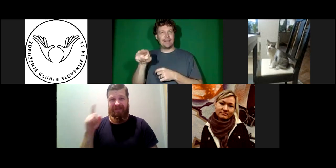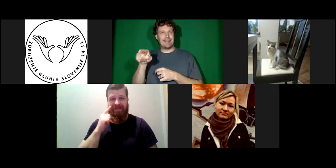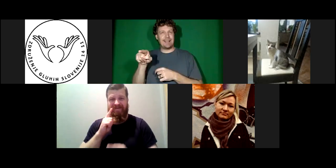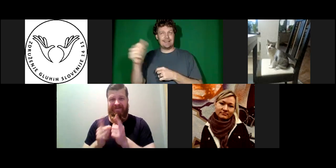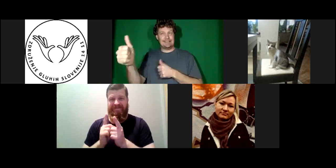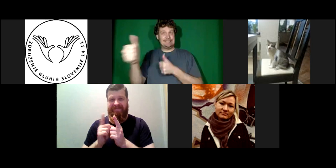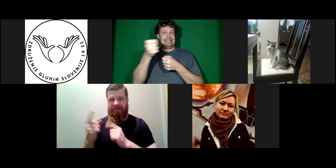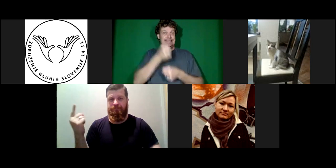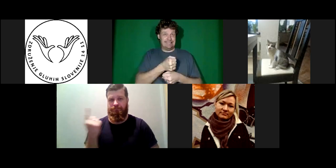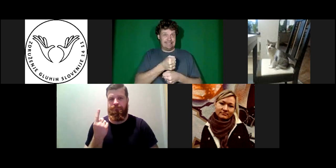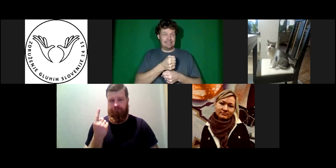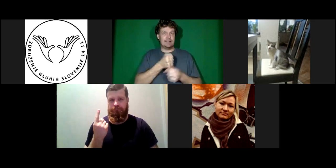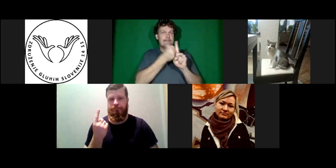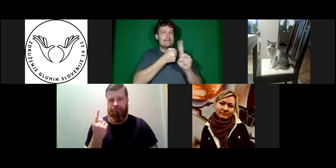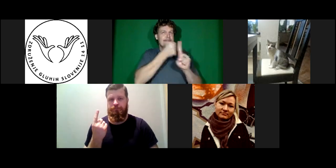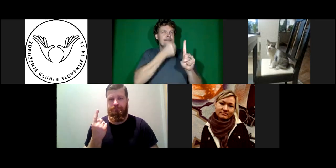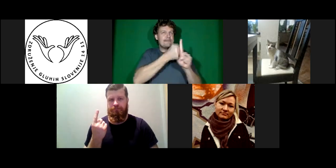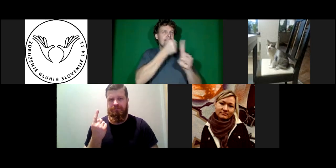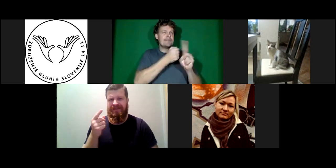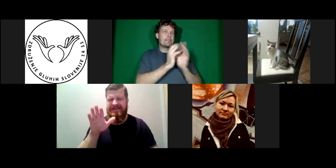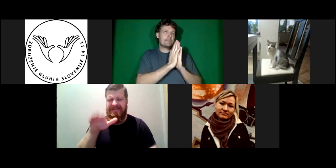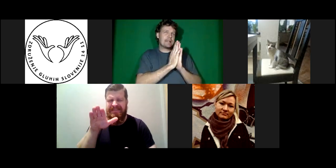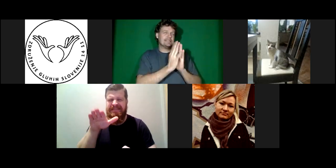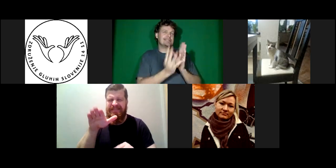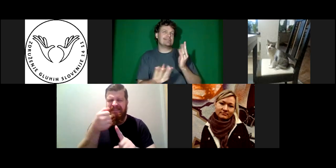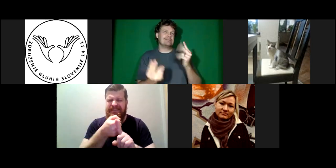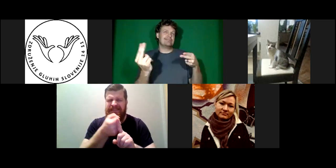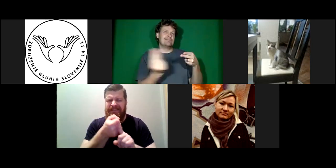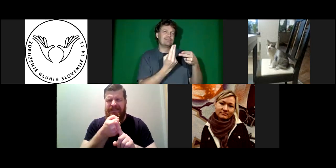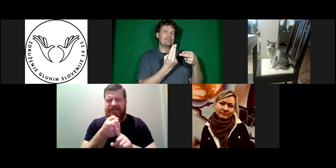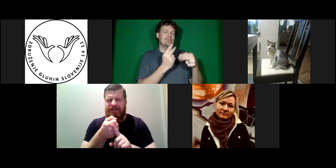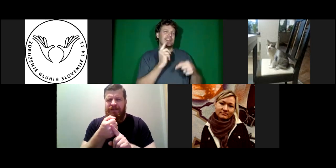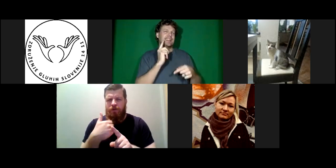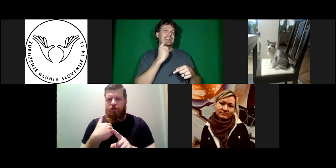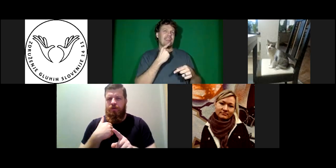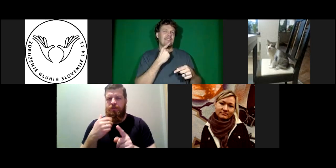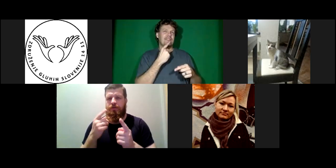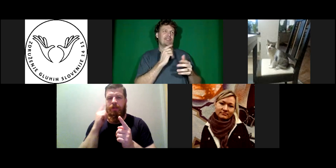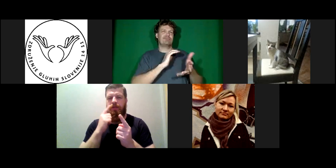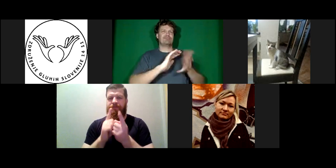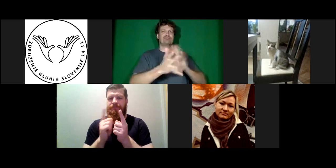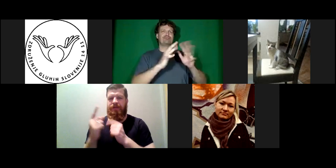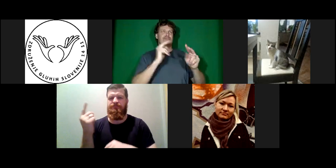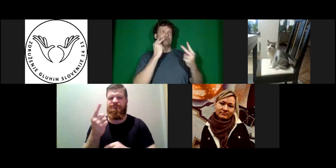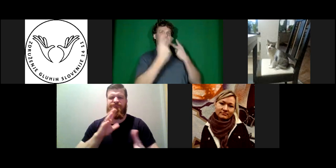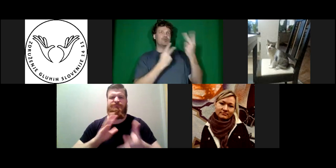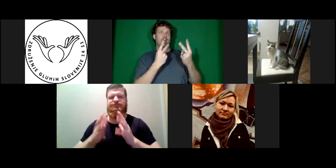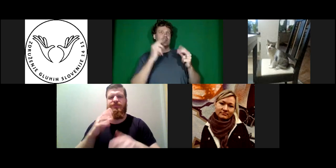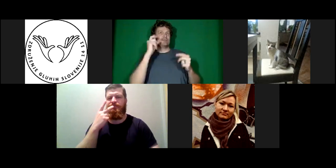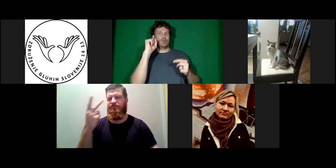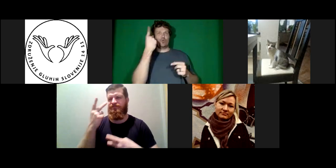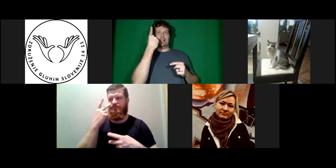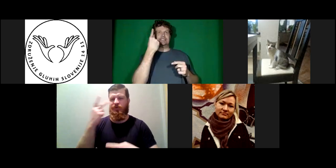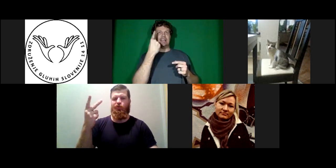I also chose a deaf interpreter. And I lobbied to make sure that there was a